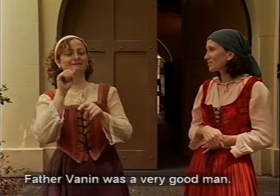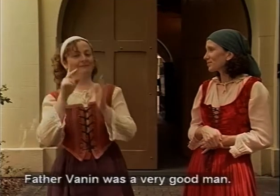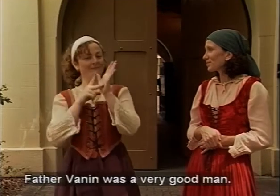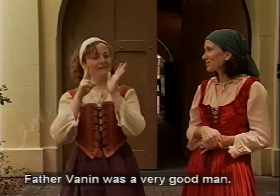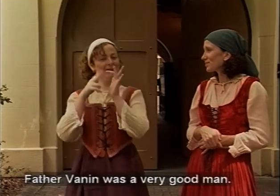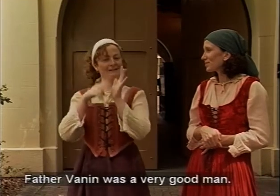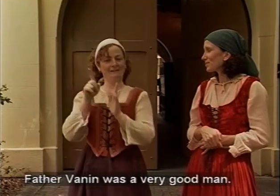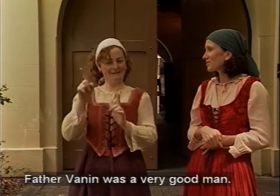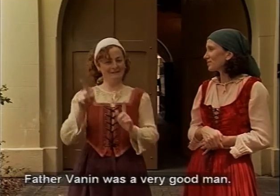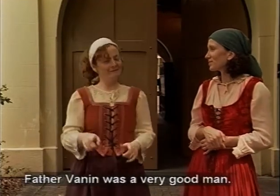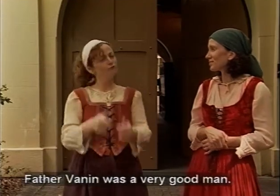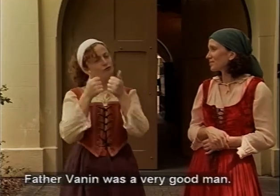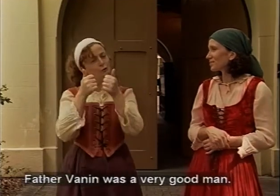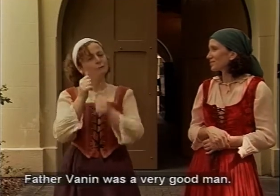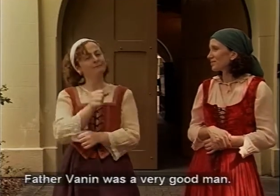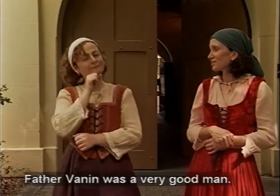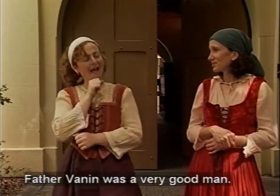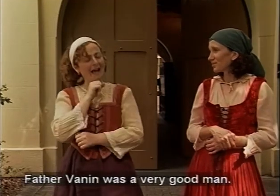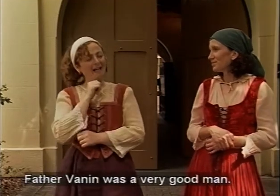Okay, so Father Vanin was a very good man.